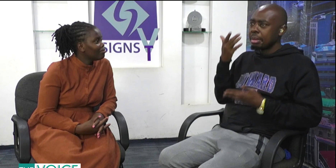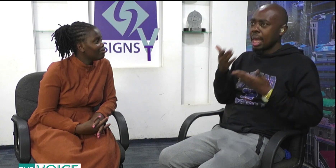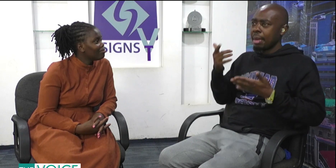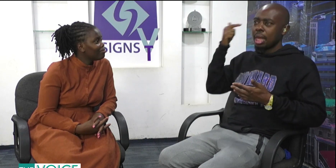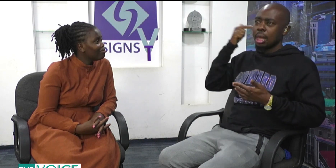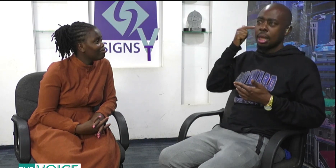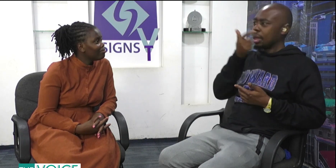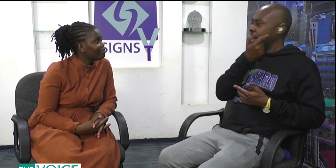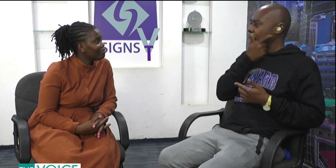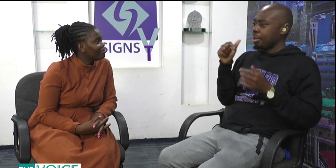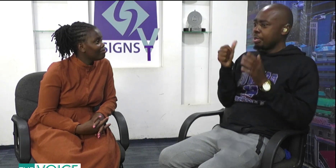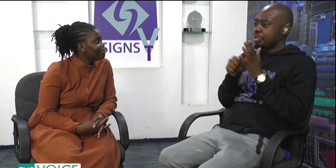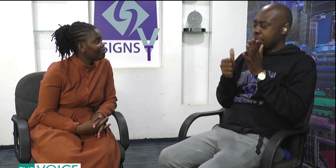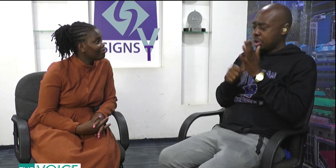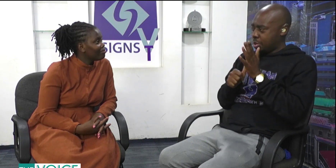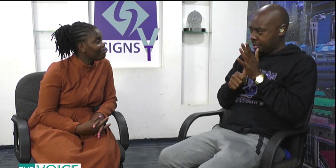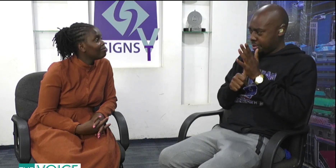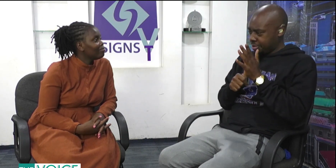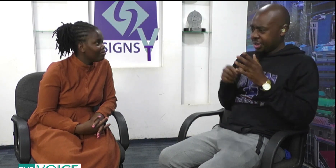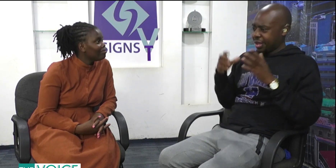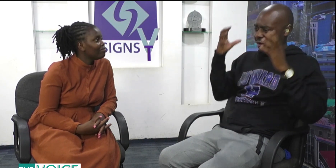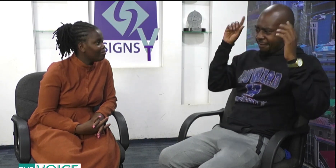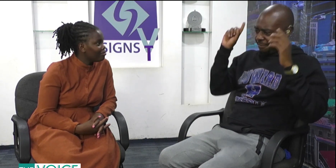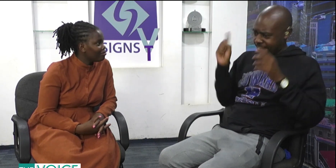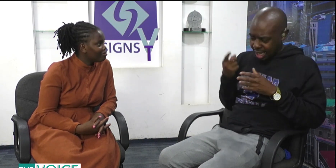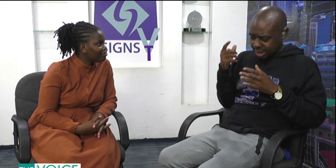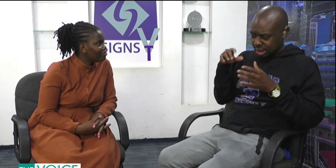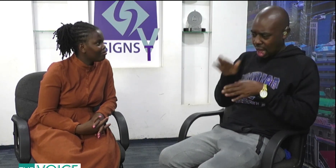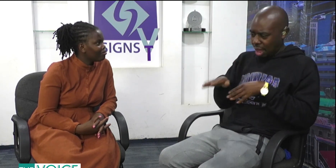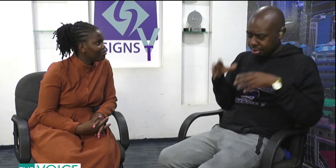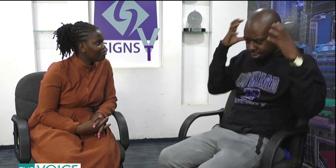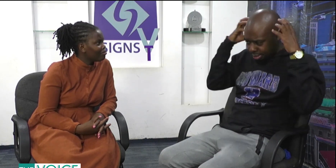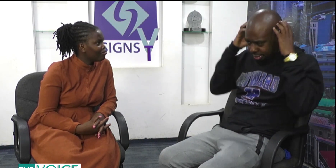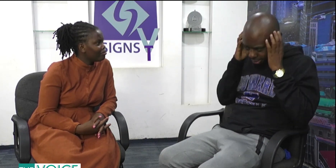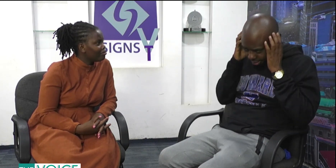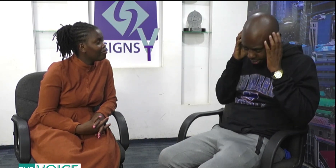So that's when I got to understand that my ears have a problem.